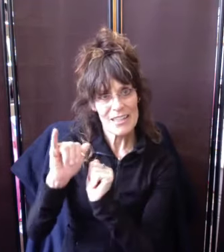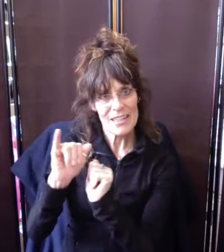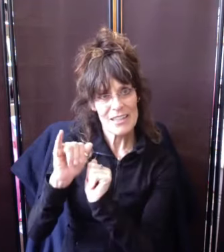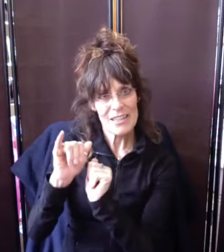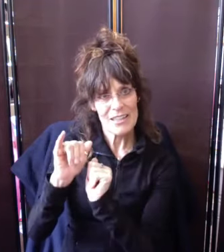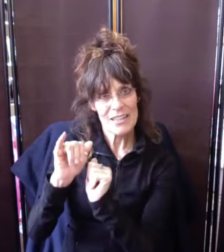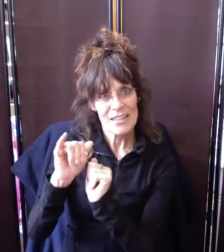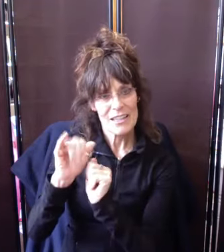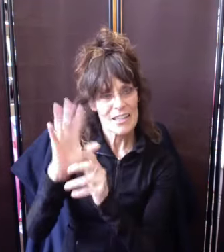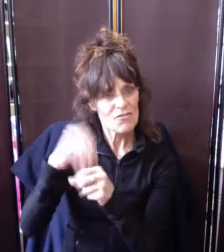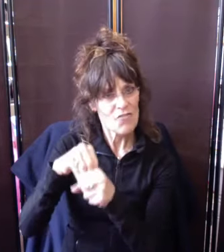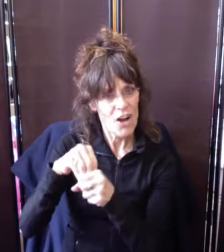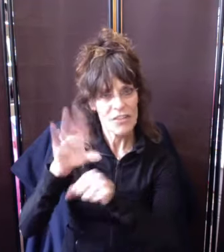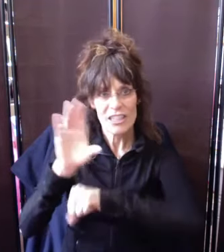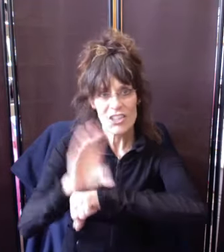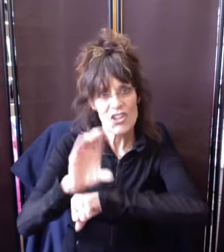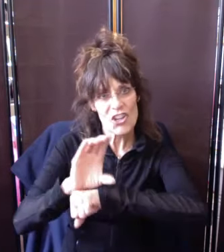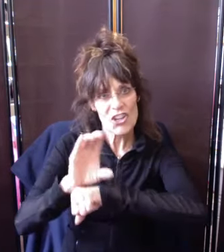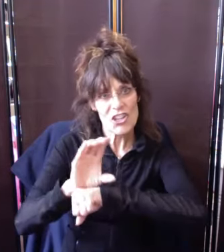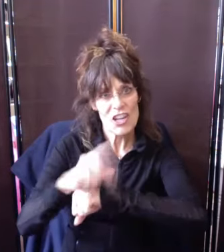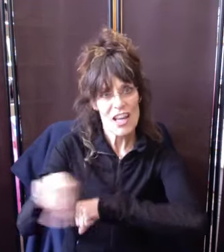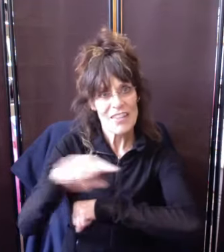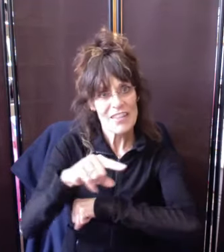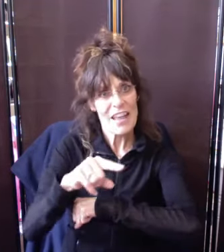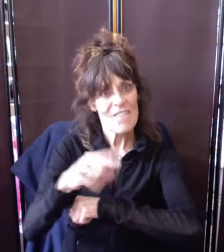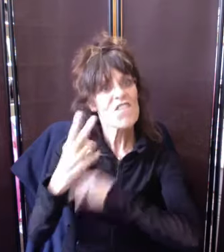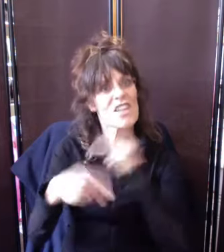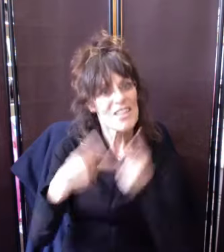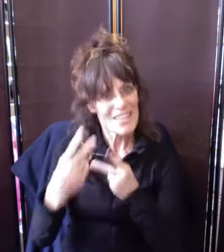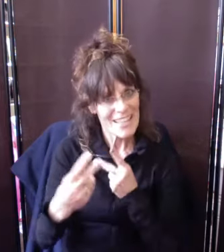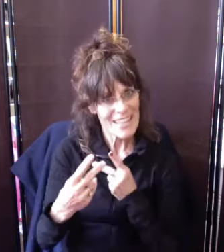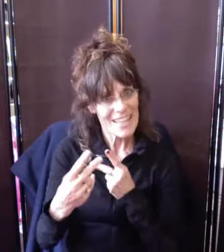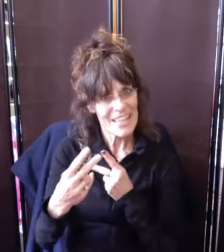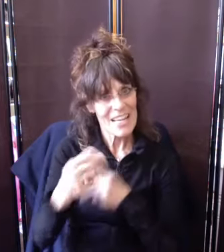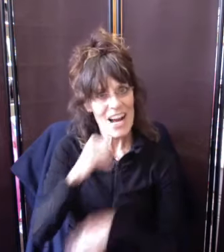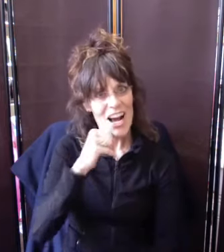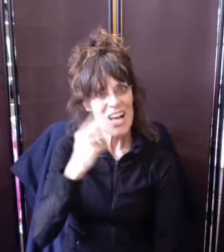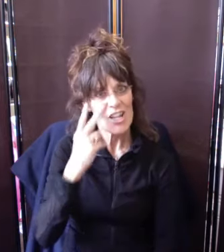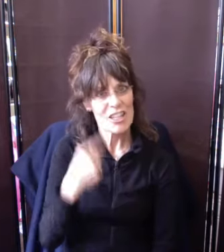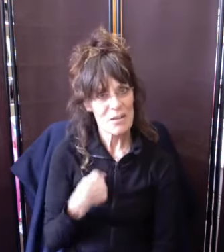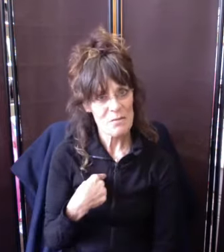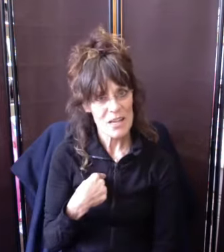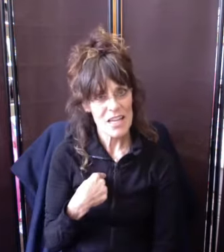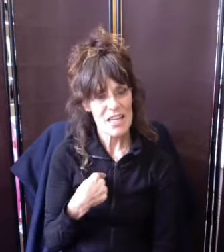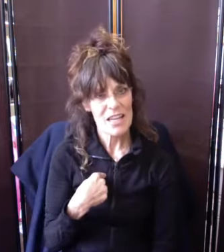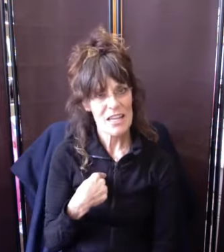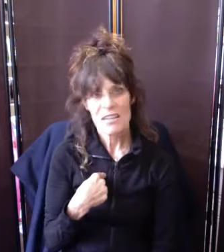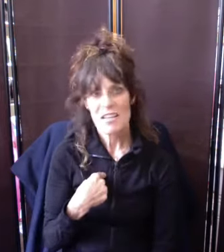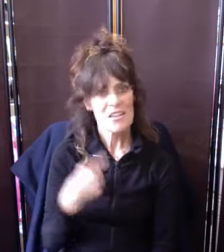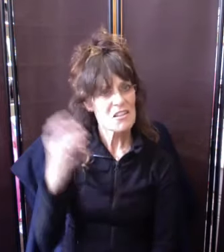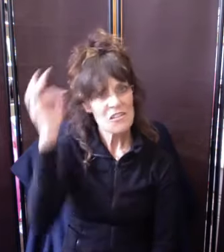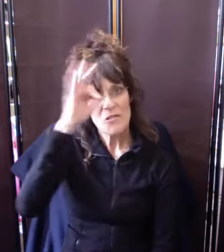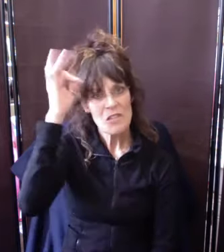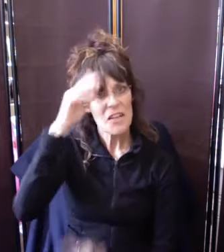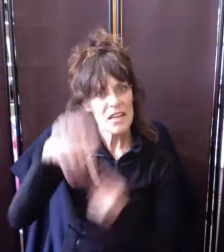church, and they were here visiting, and she looked at me, and they know nothing about Alcoholics Anonymous. She pats me on the back and she's like, I'm